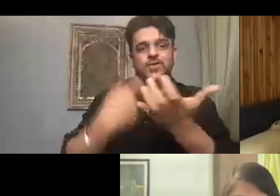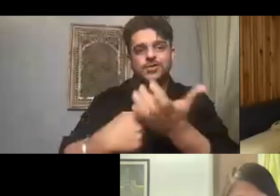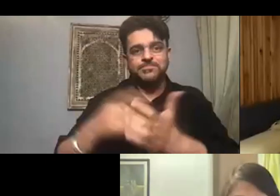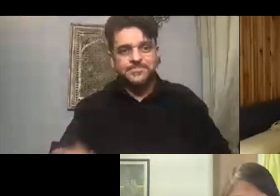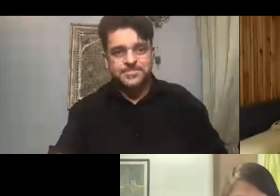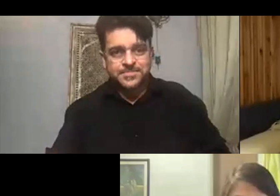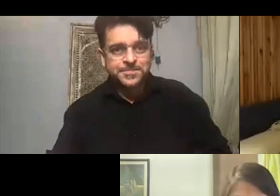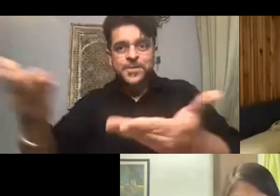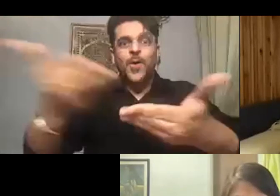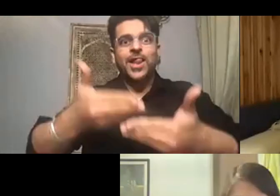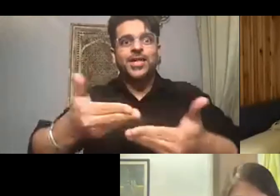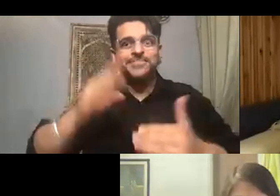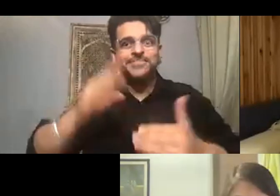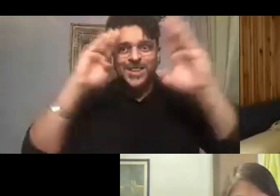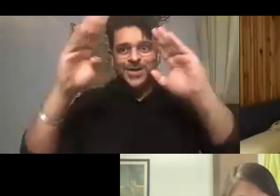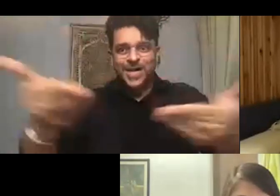Deputy Head CSR.